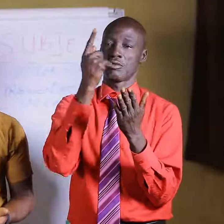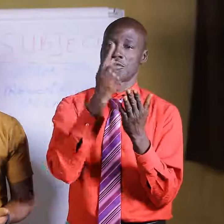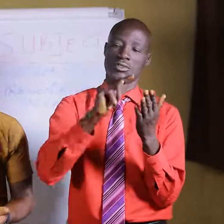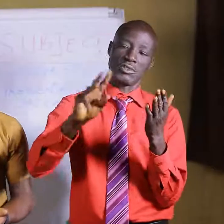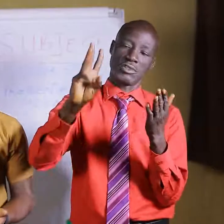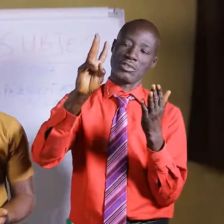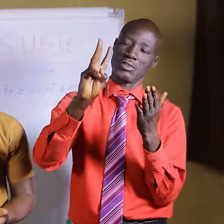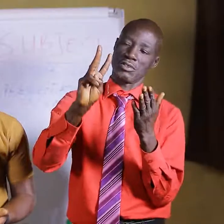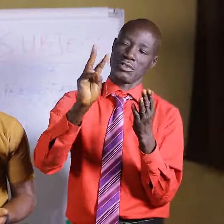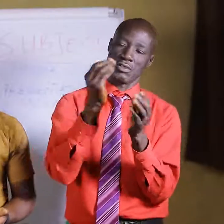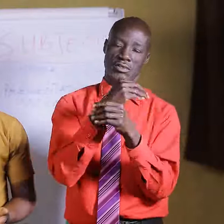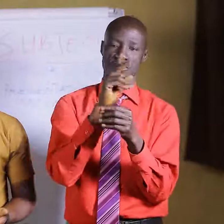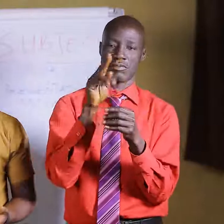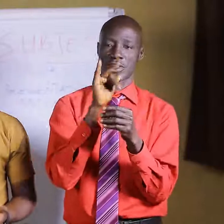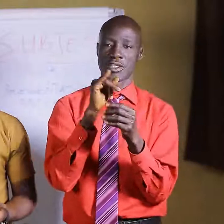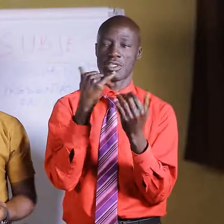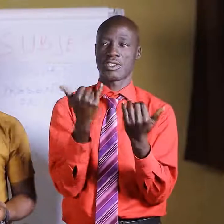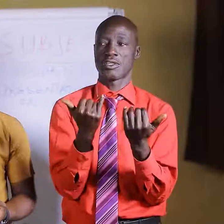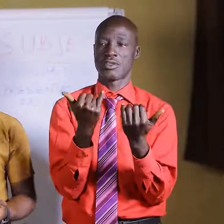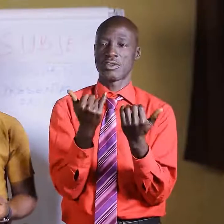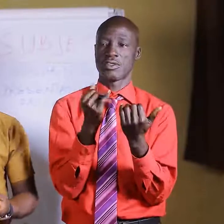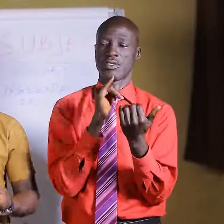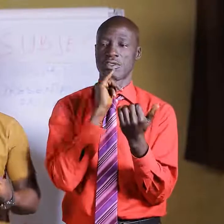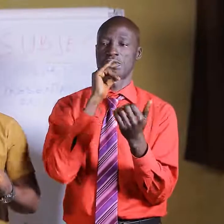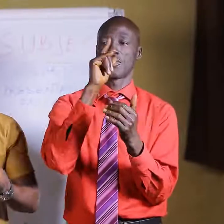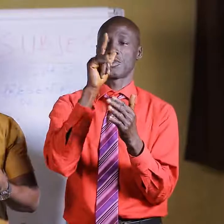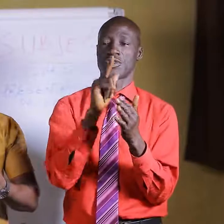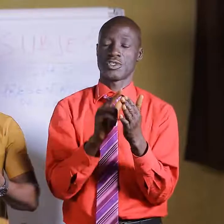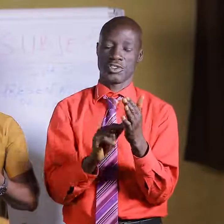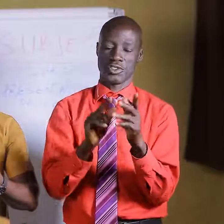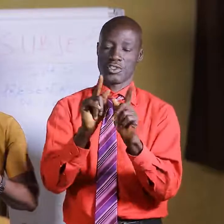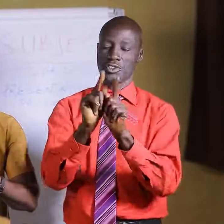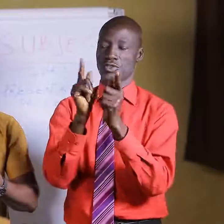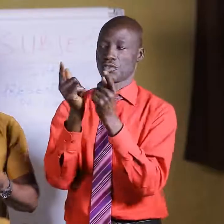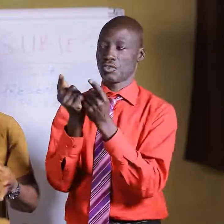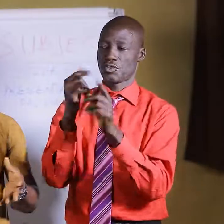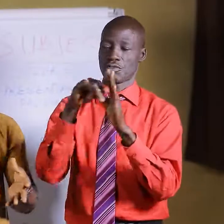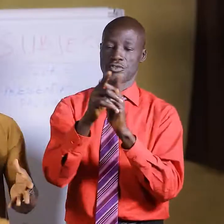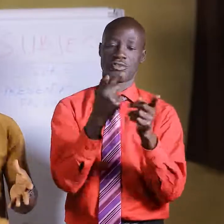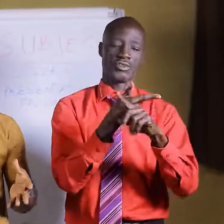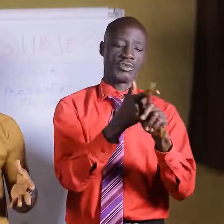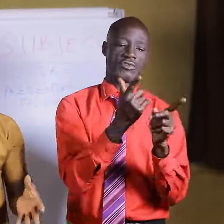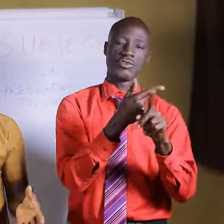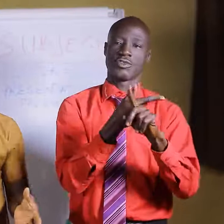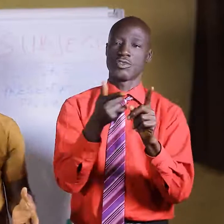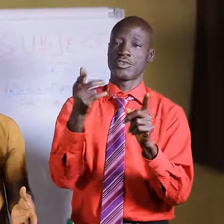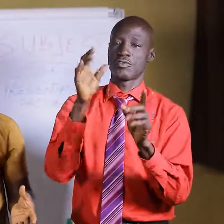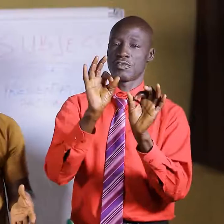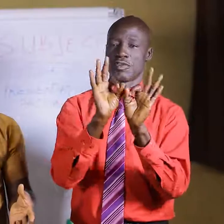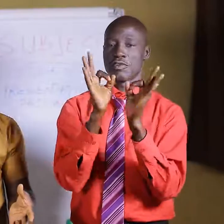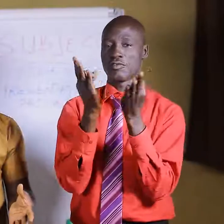Microsoft Office package now is what is also categorized. It has what? Different what?